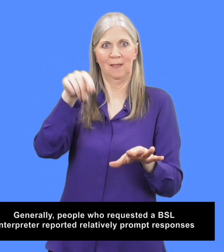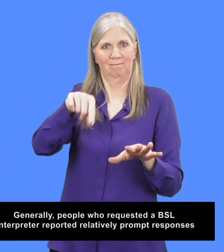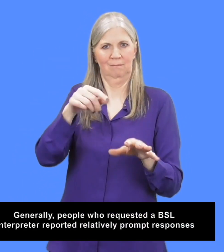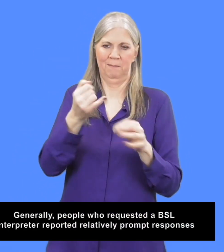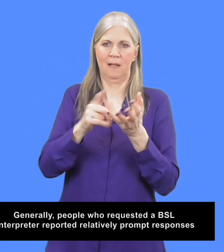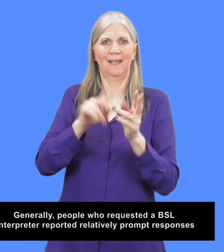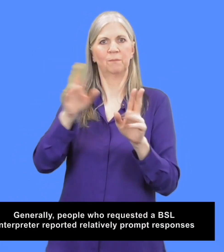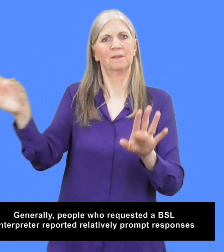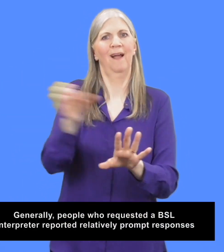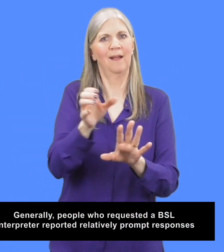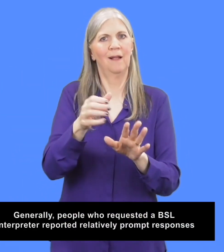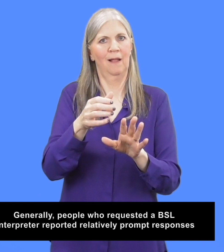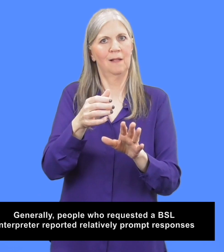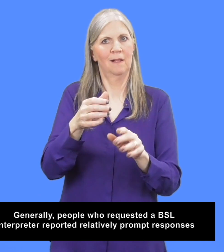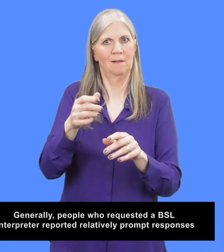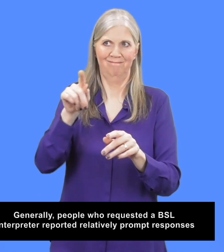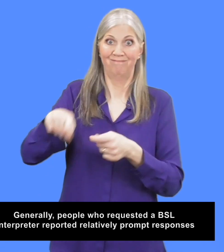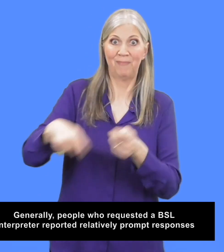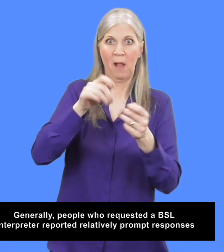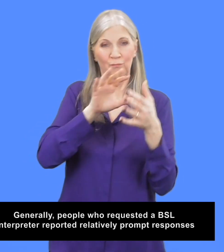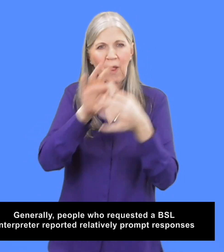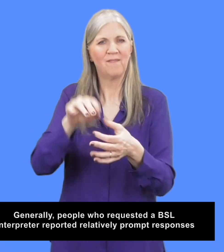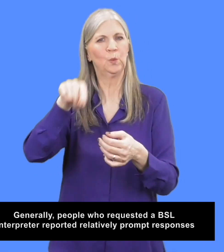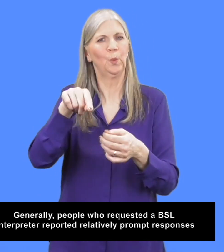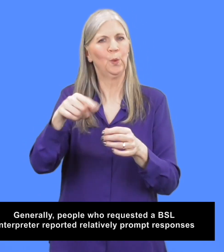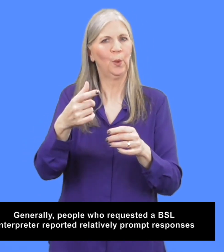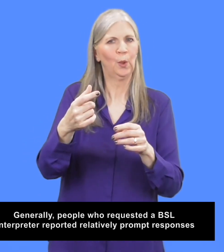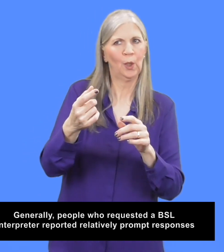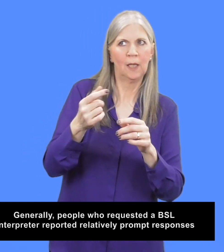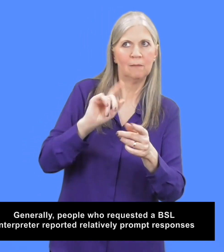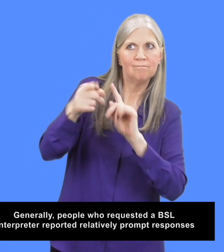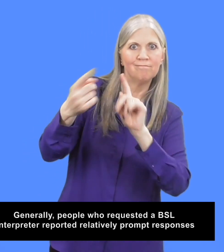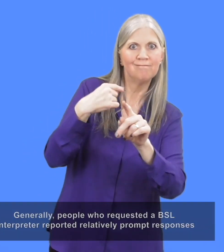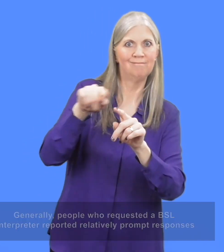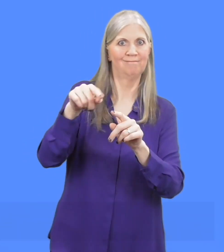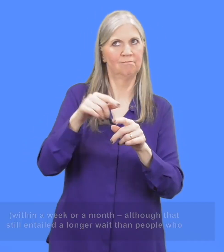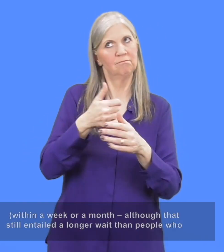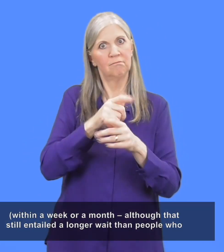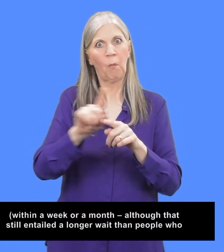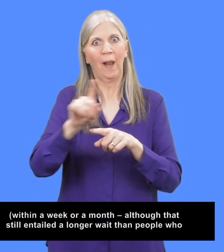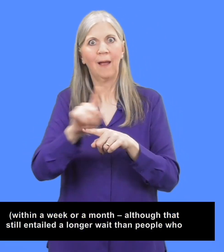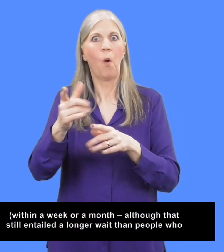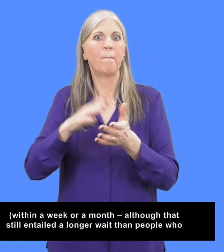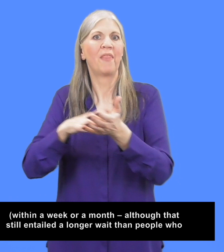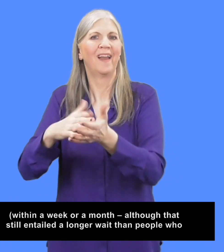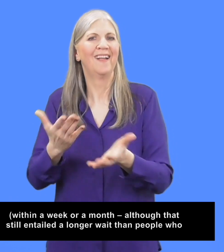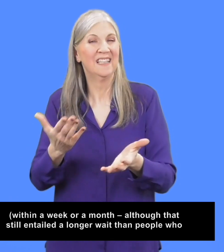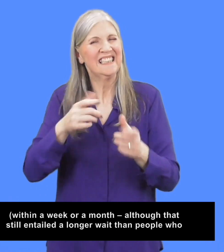requested a BSL interpreter reported relatively prompt responses, within a week or a month, although that